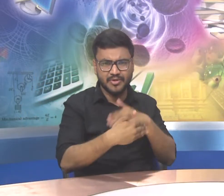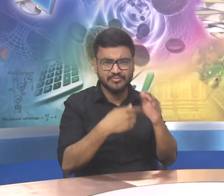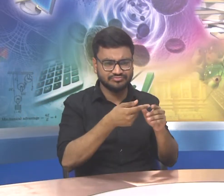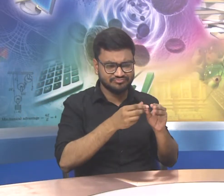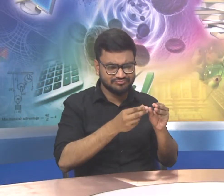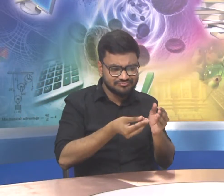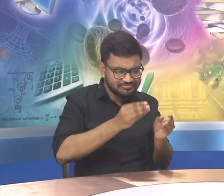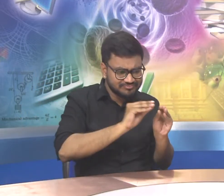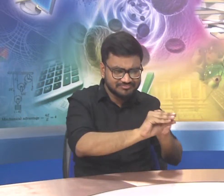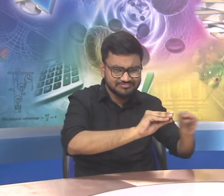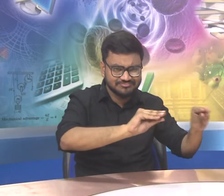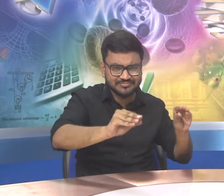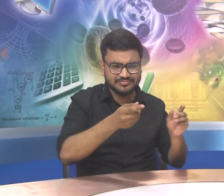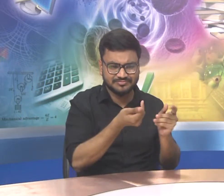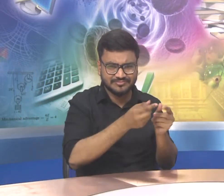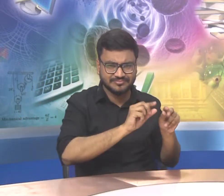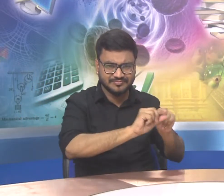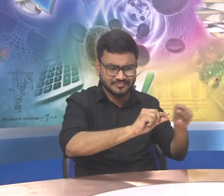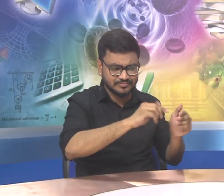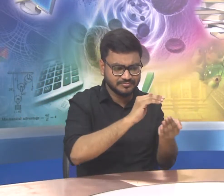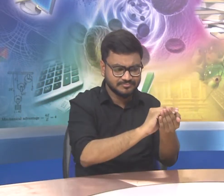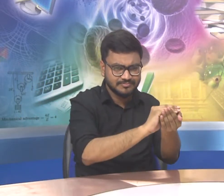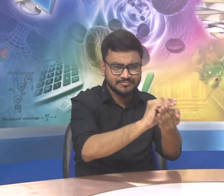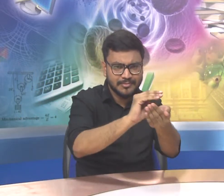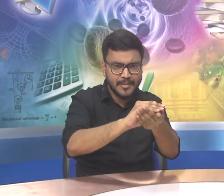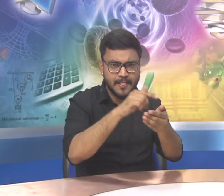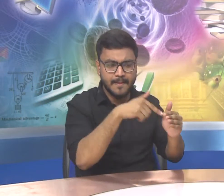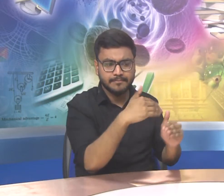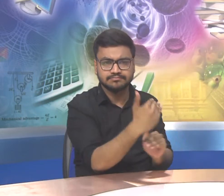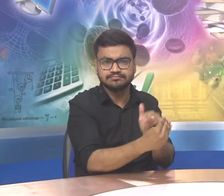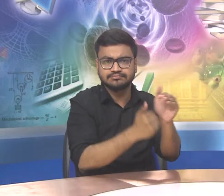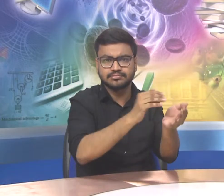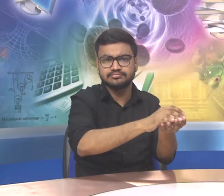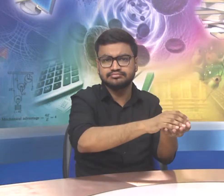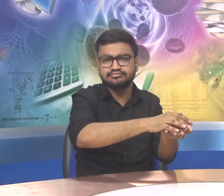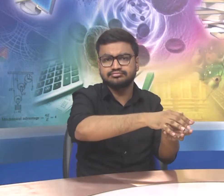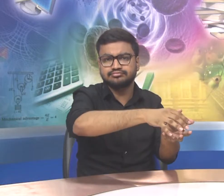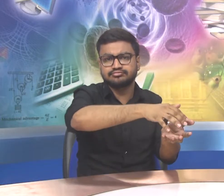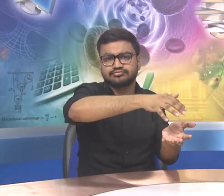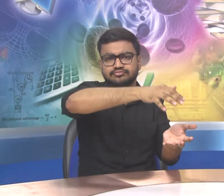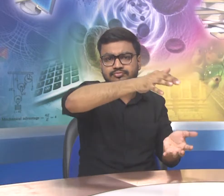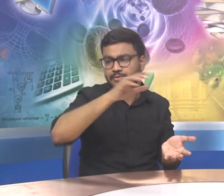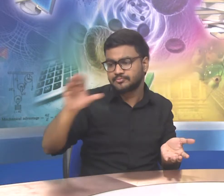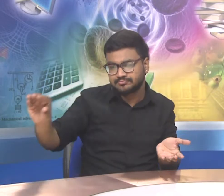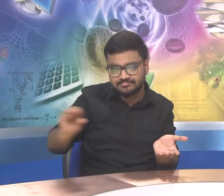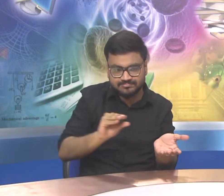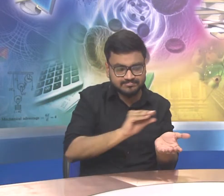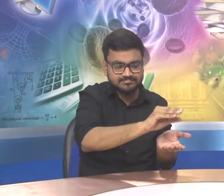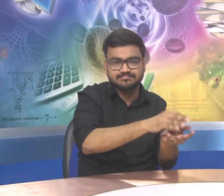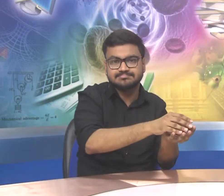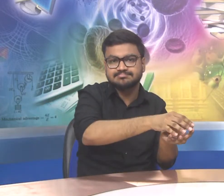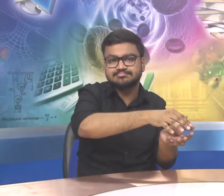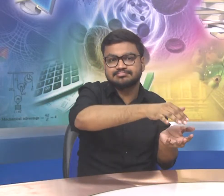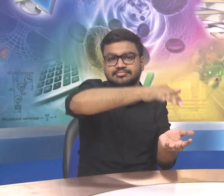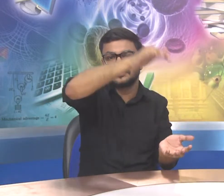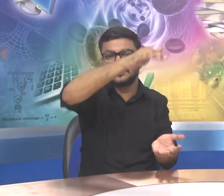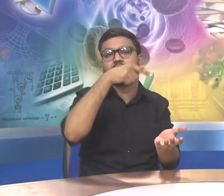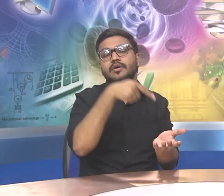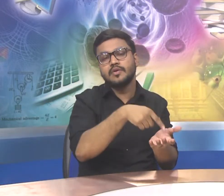It means a sum of money saved or collect for a specific person.